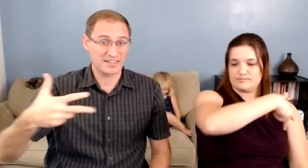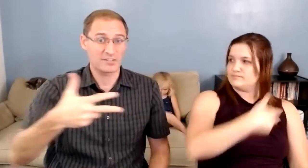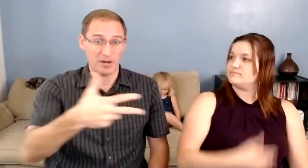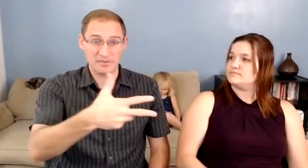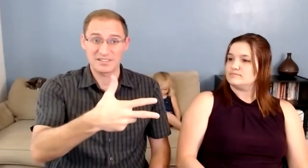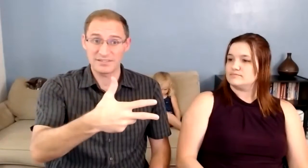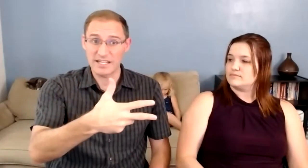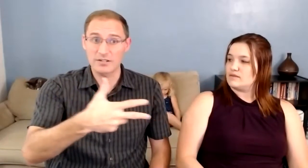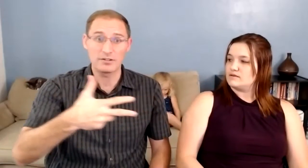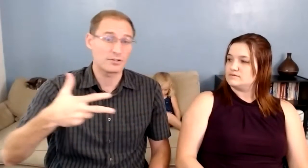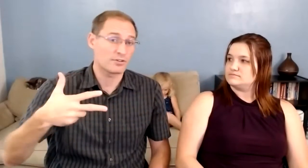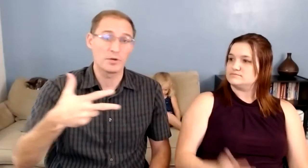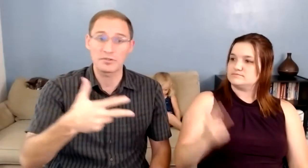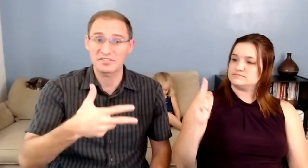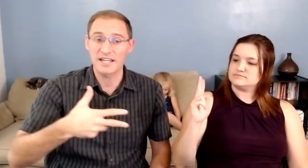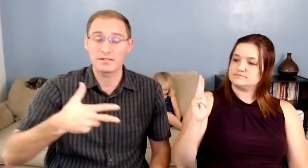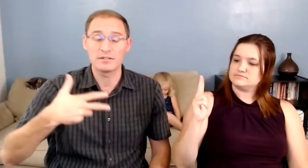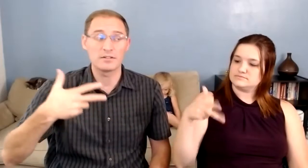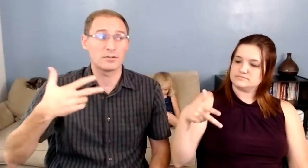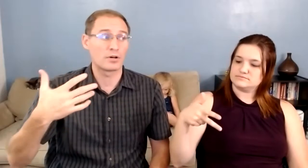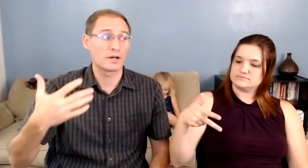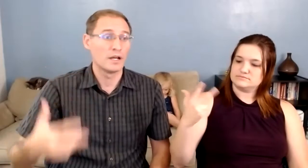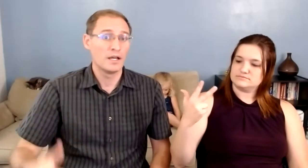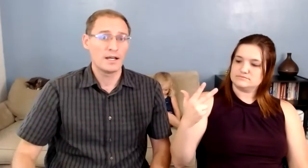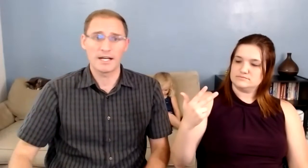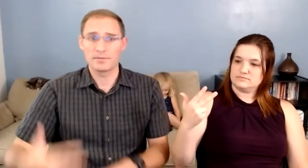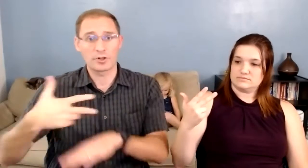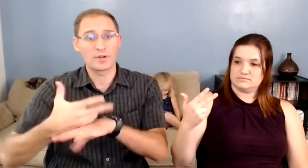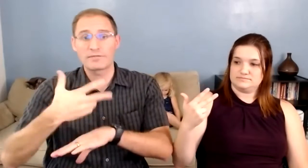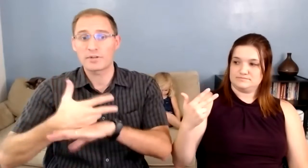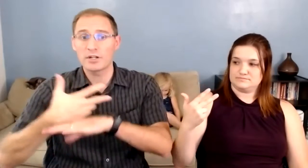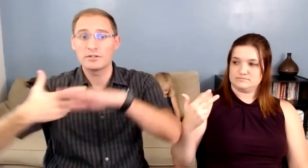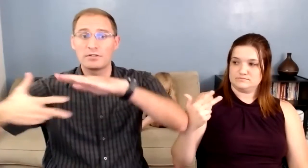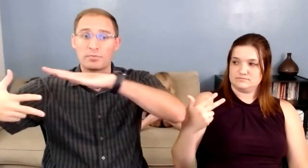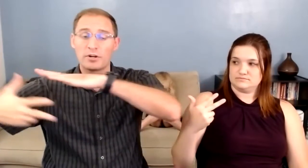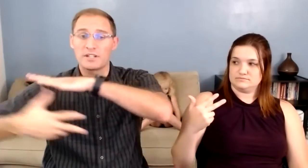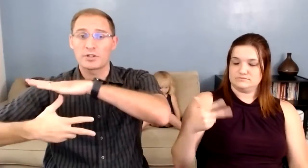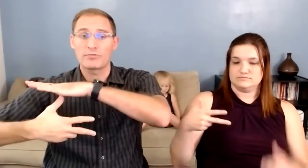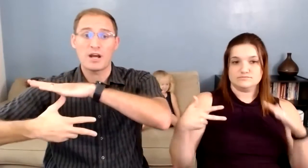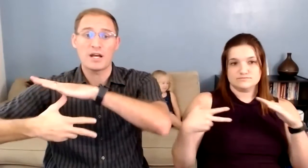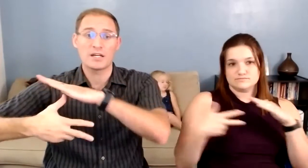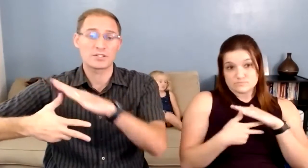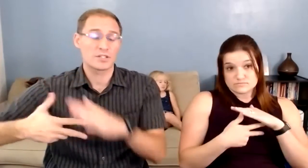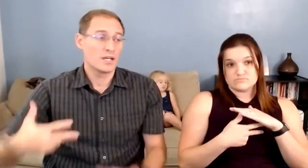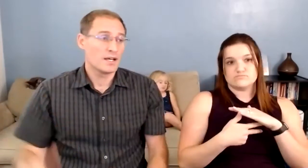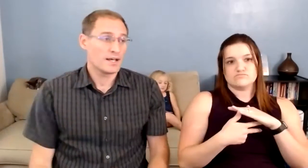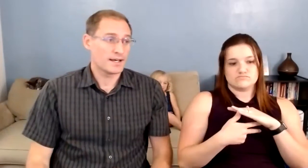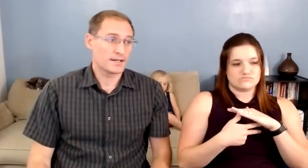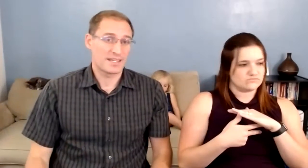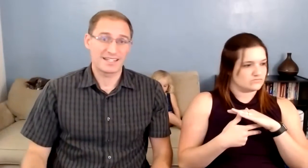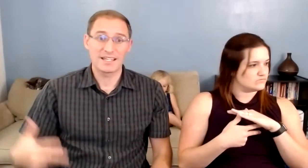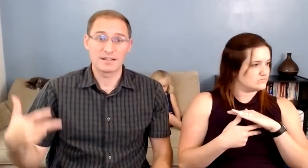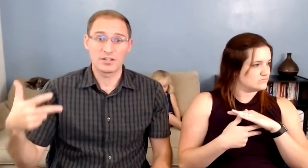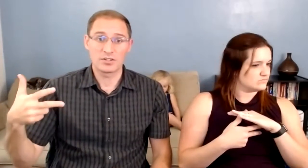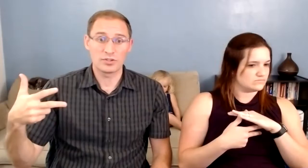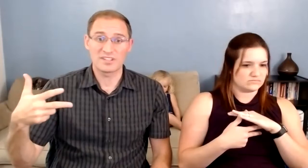horizontal like this to represent a vehicle or a motorcycle, or you're going off-road, you're parking in a garage.